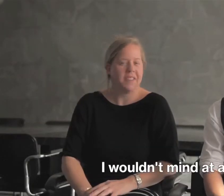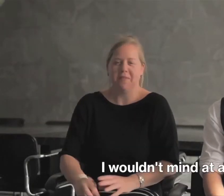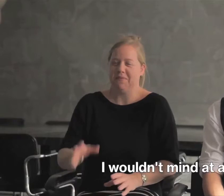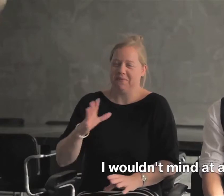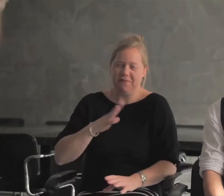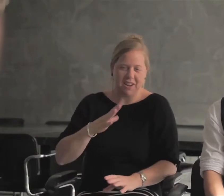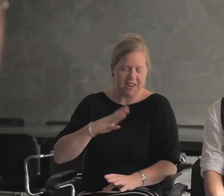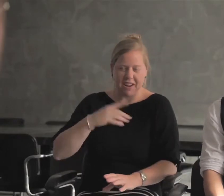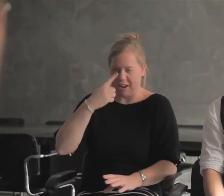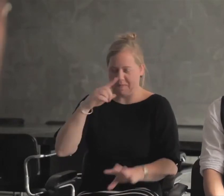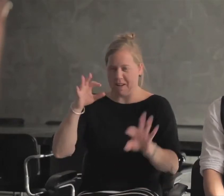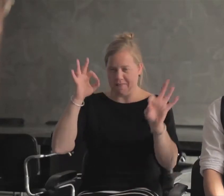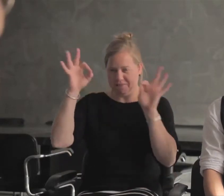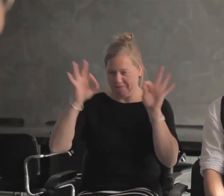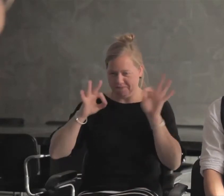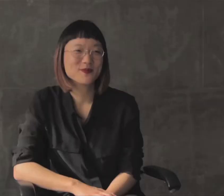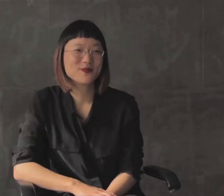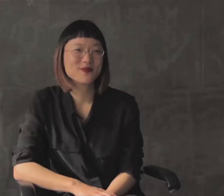mind at all.